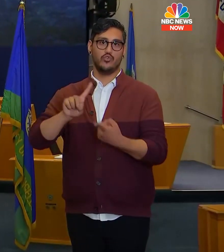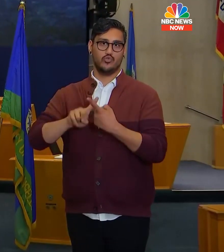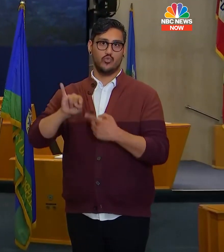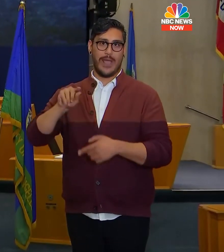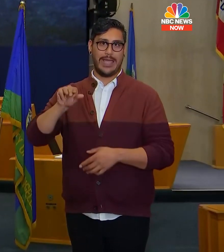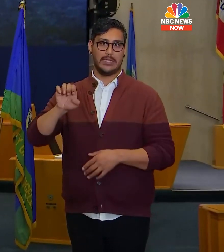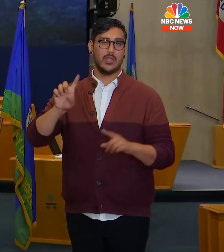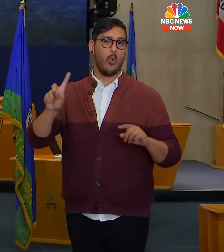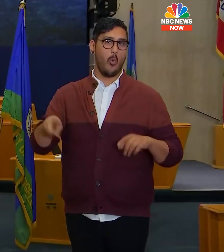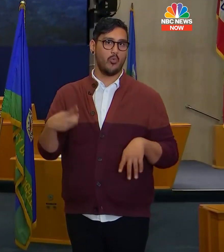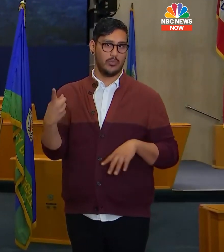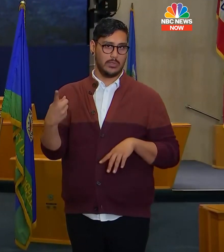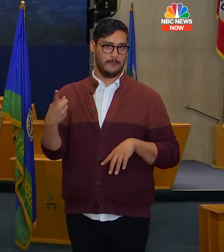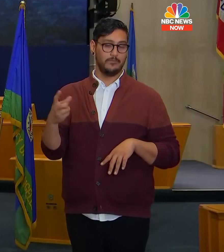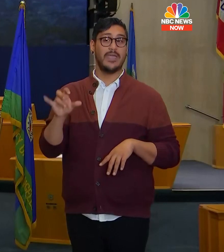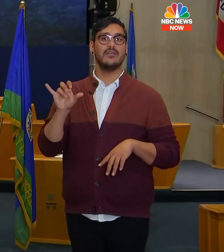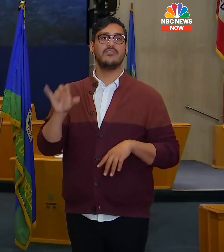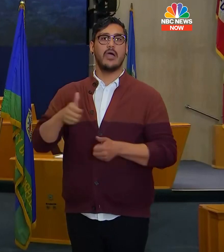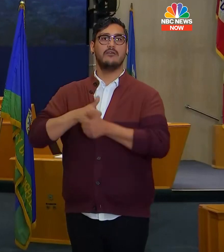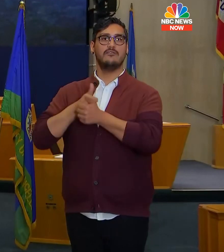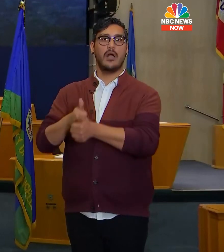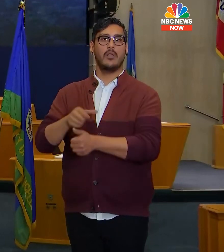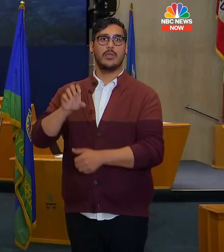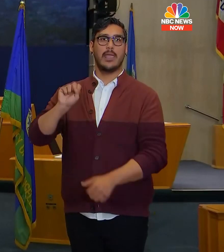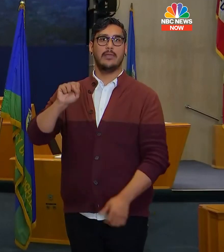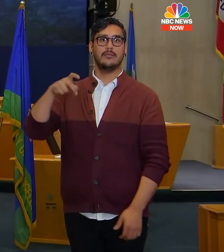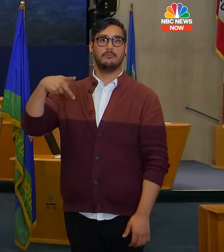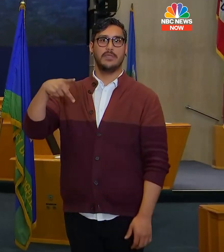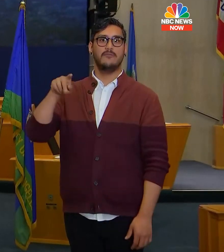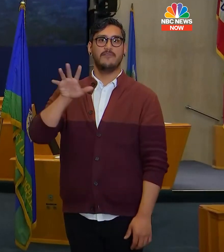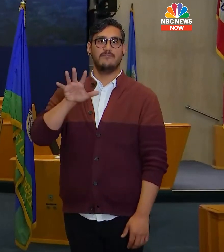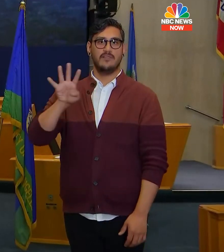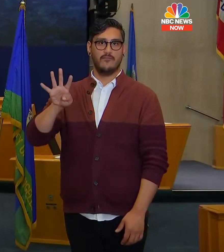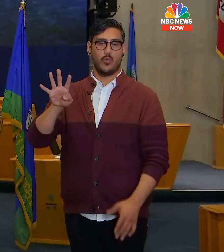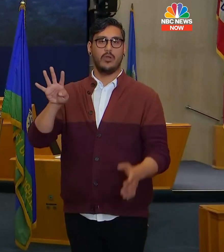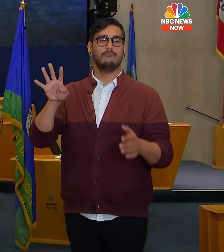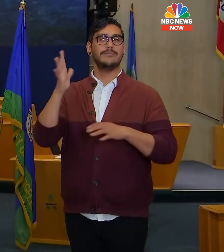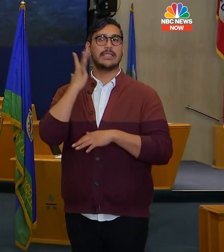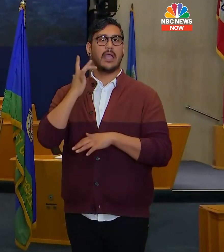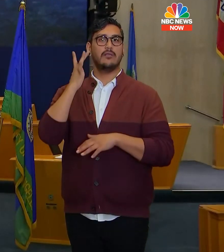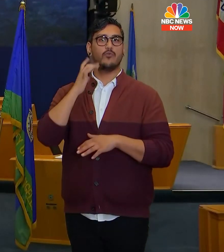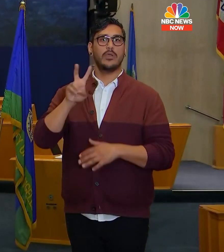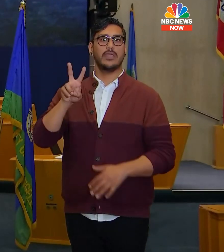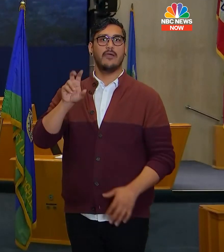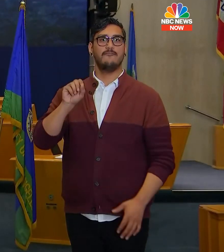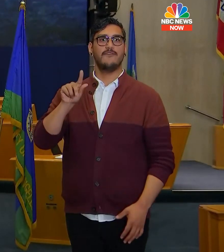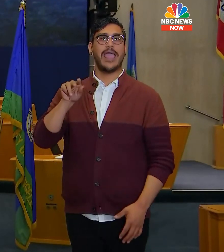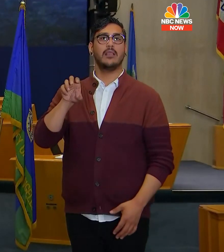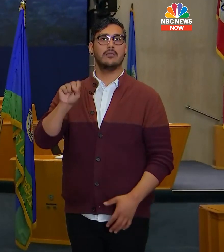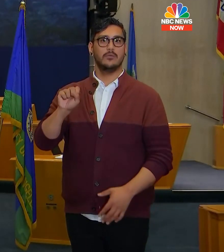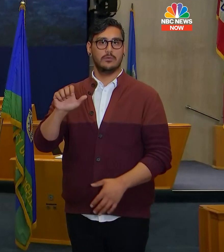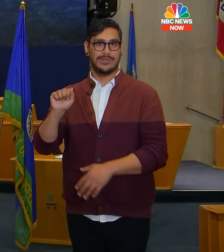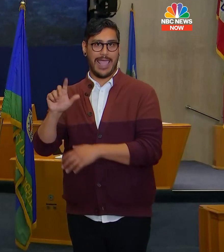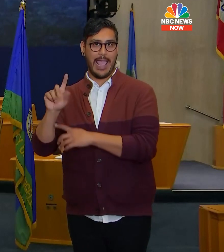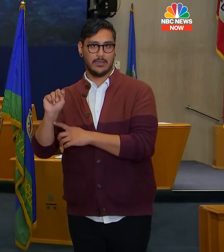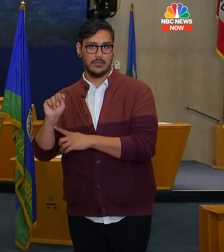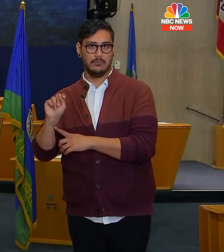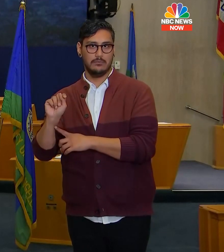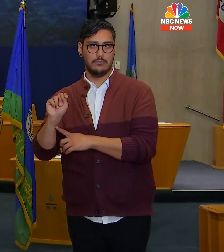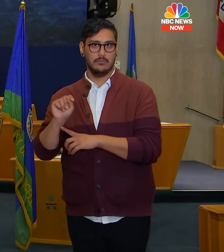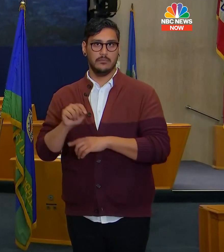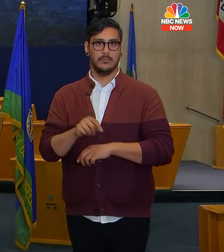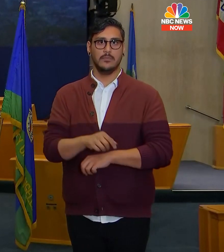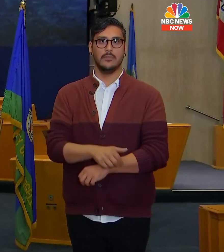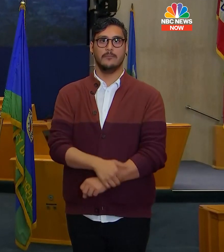ICE, and this is according to SB 54, the California Values Act. And in closing, I think